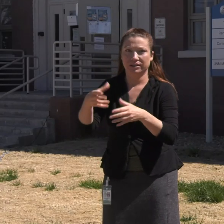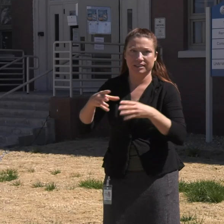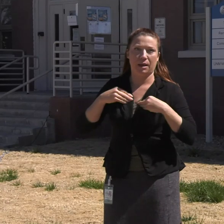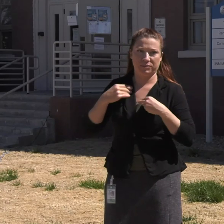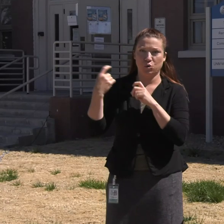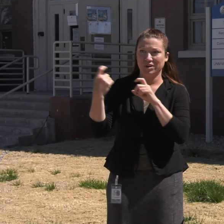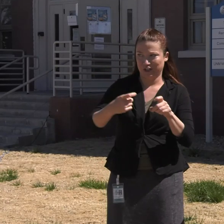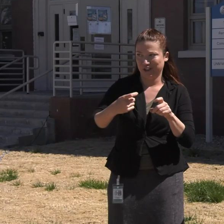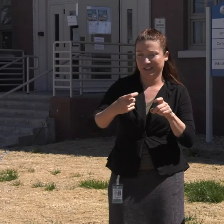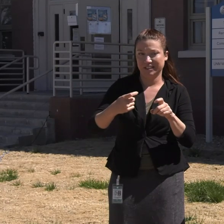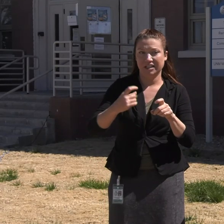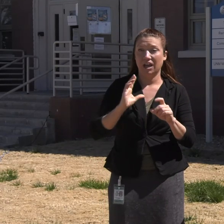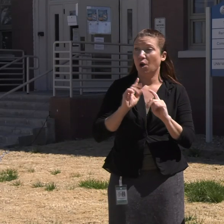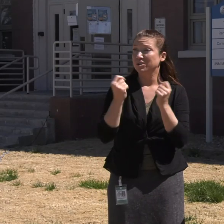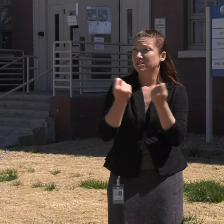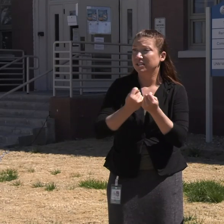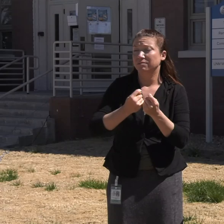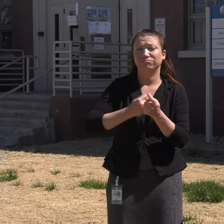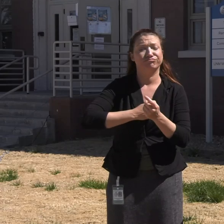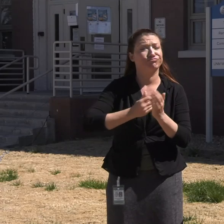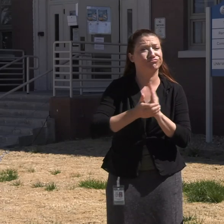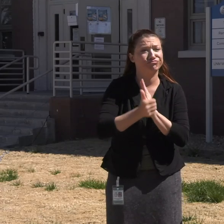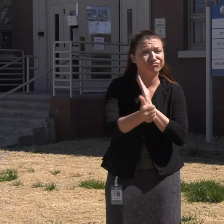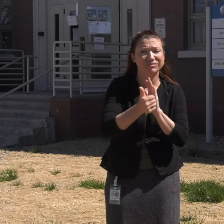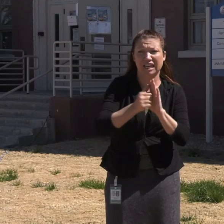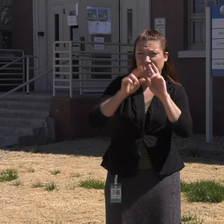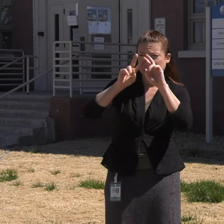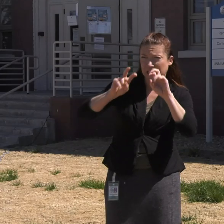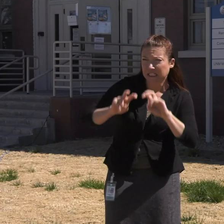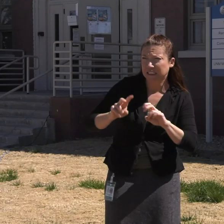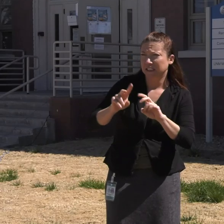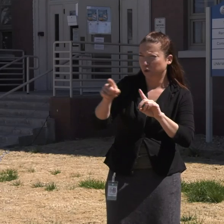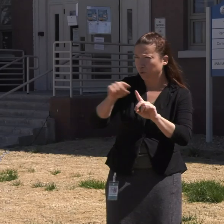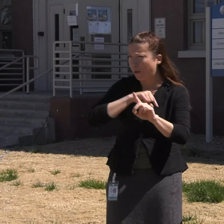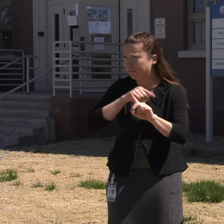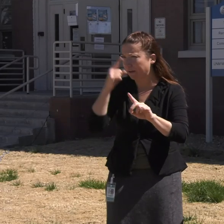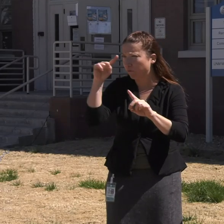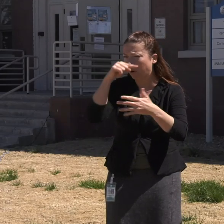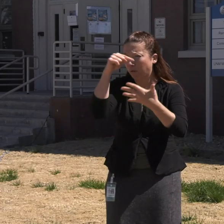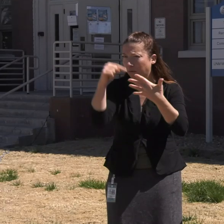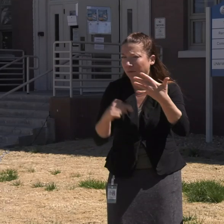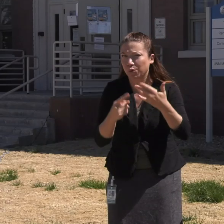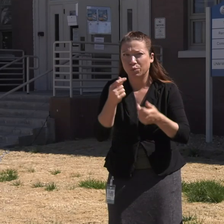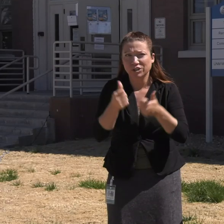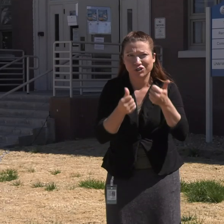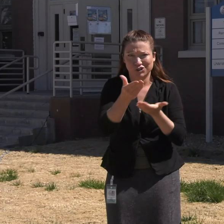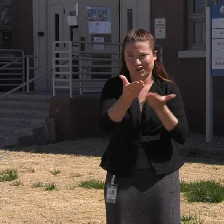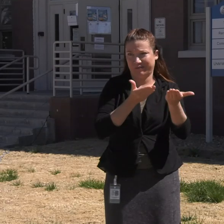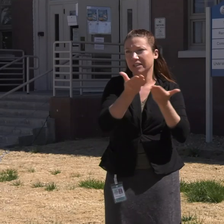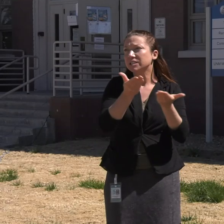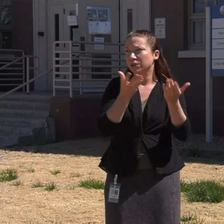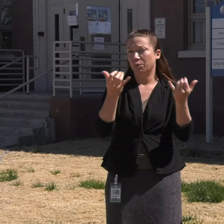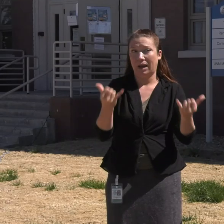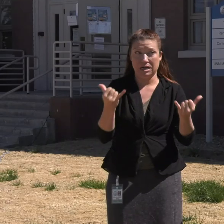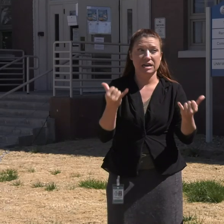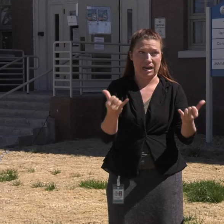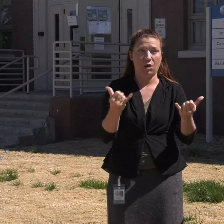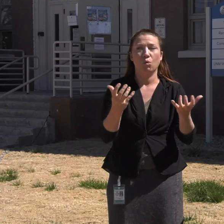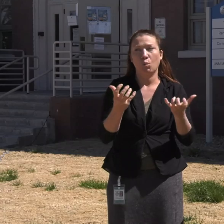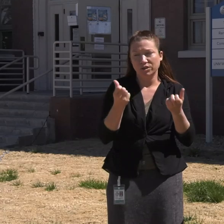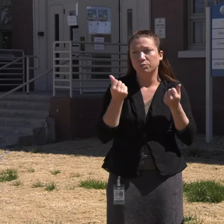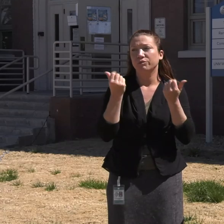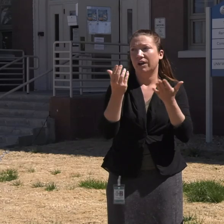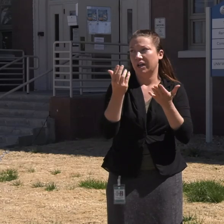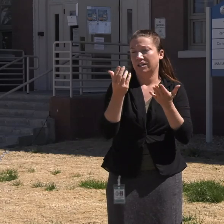what program you best qualify for, but at this time we know it's crucial, and we are working to make sure that we have those resources available for